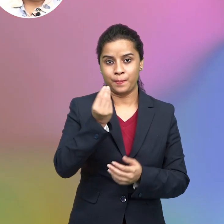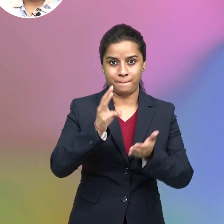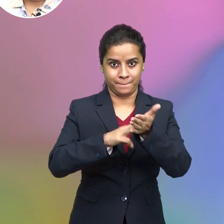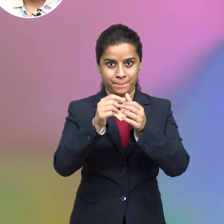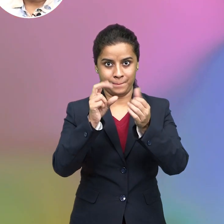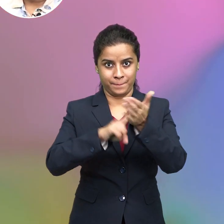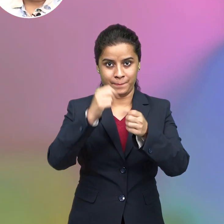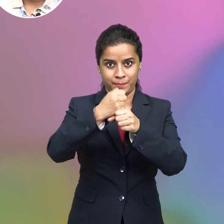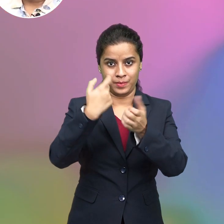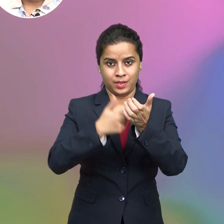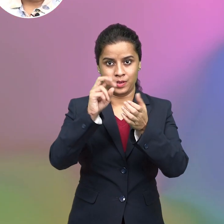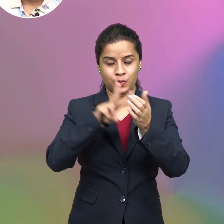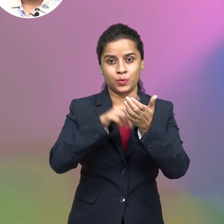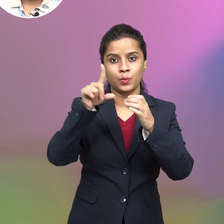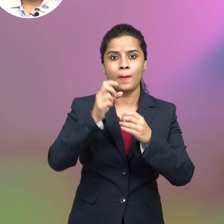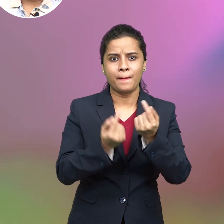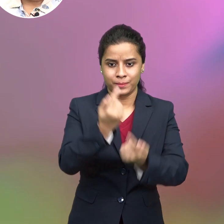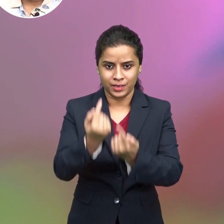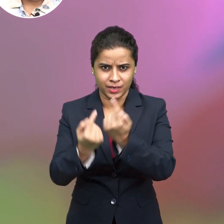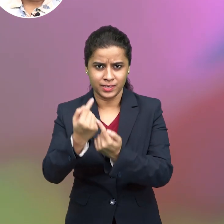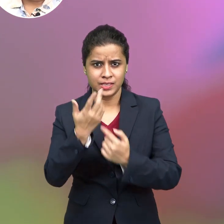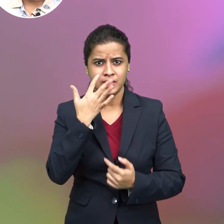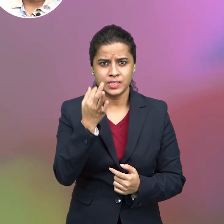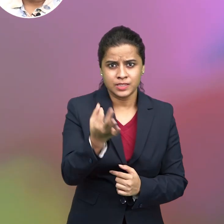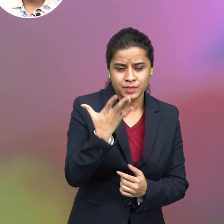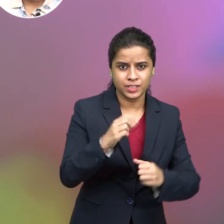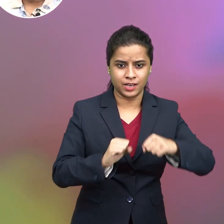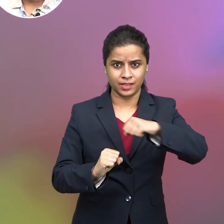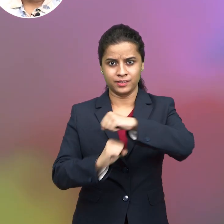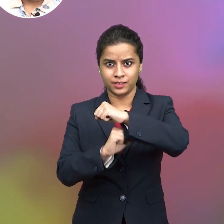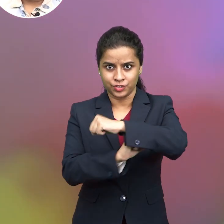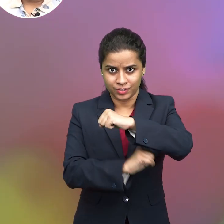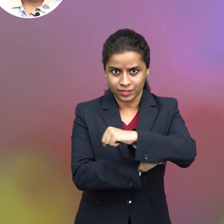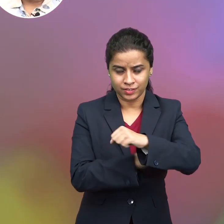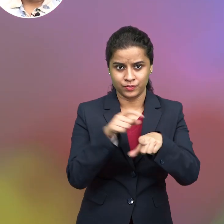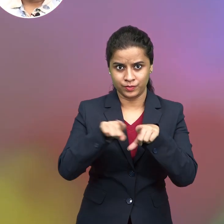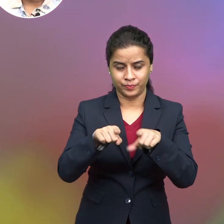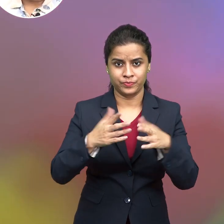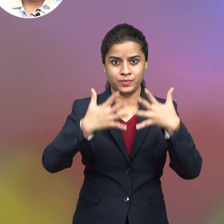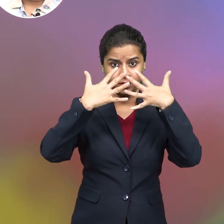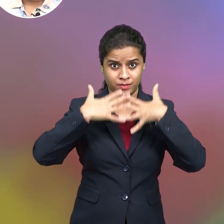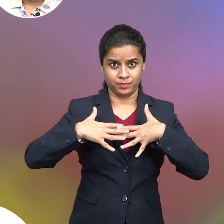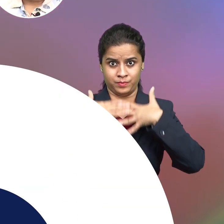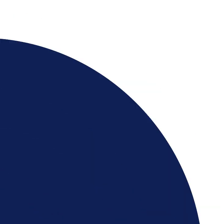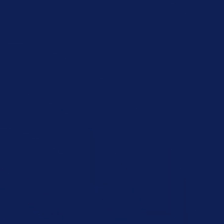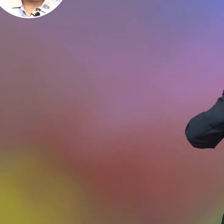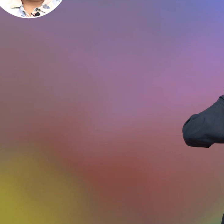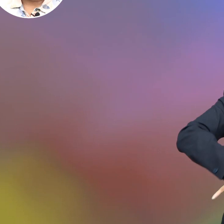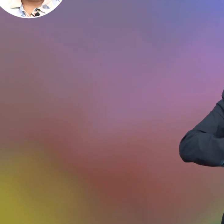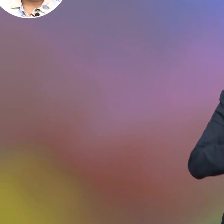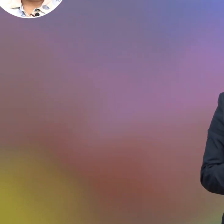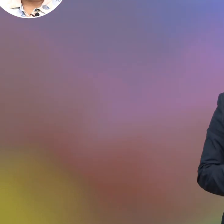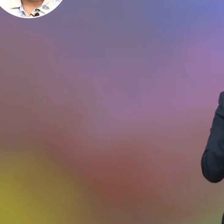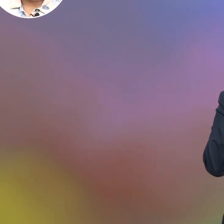Some mangrove plants have specialized structures like breathing roots, and